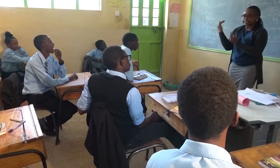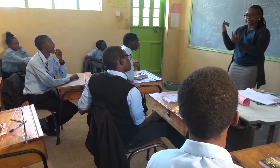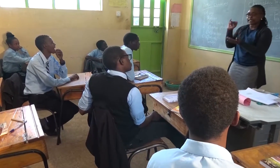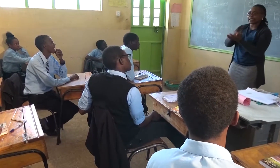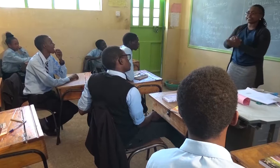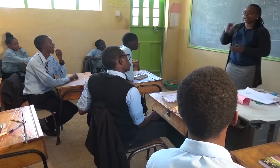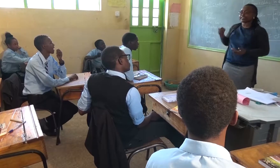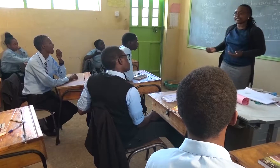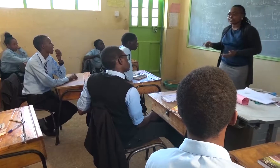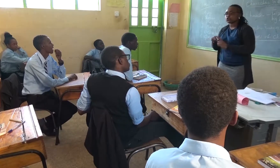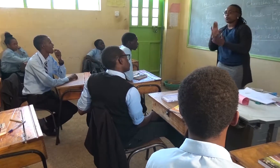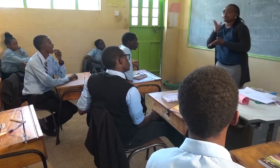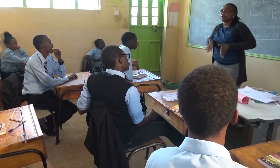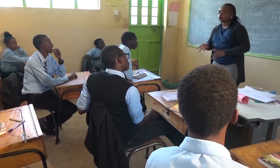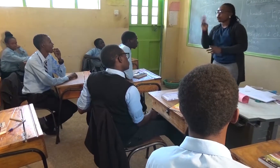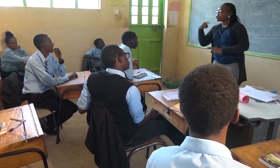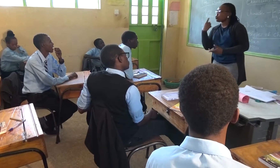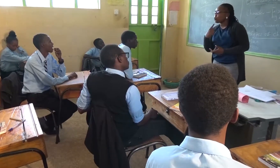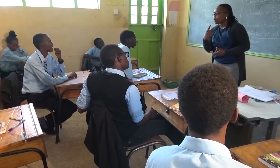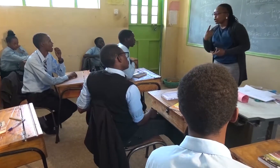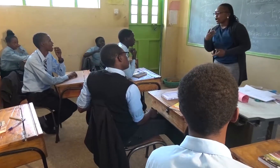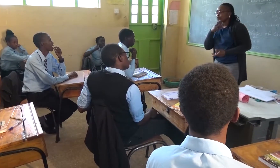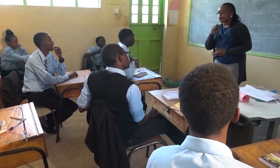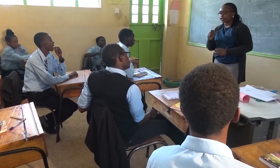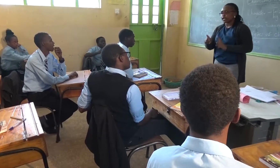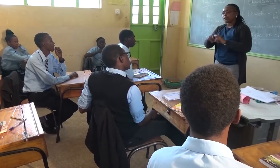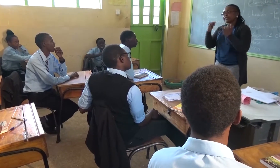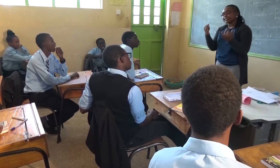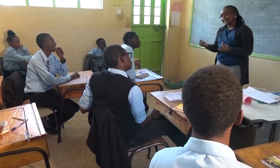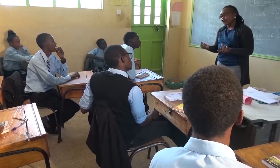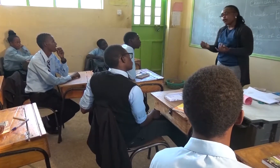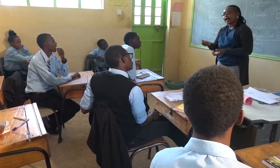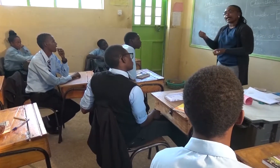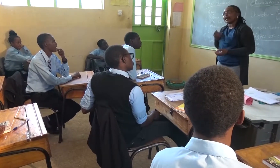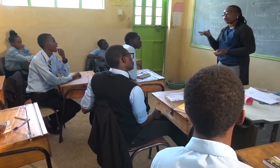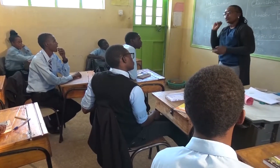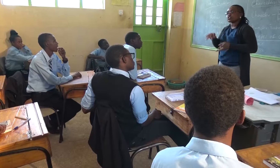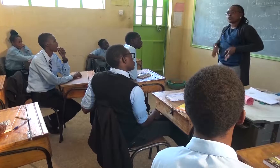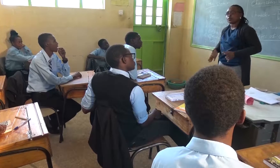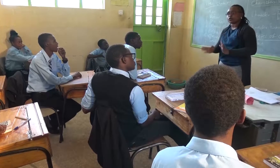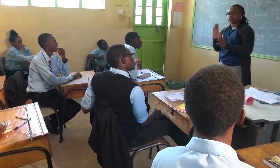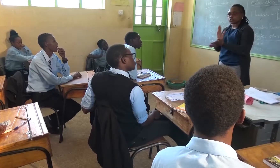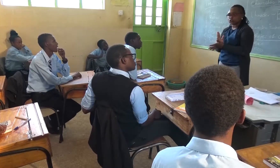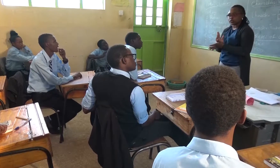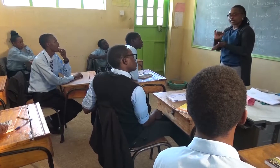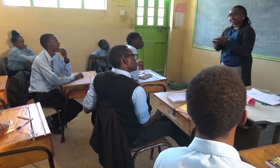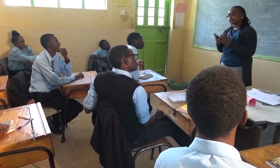expected that the child to be born was who? A boy. But now a girl was born. True. That's why